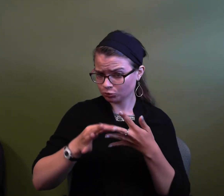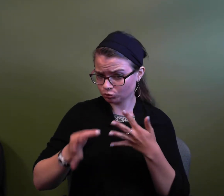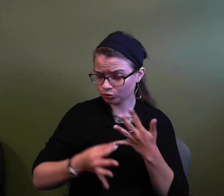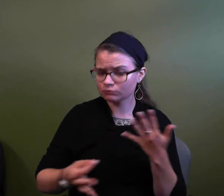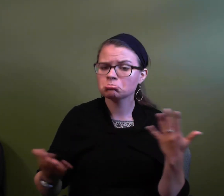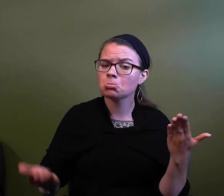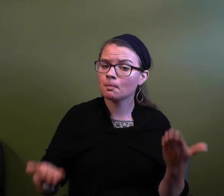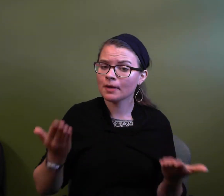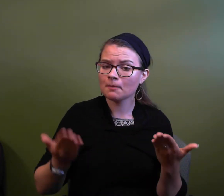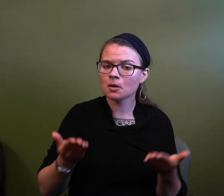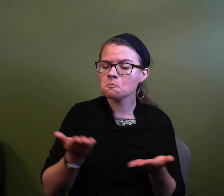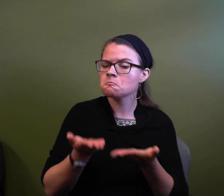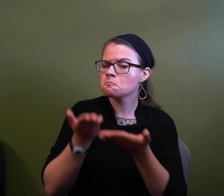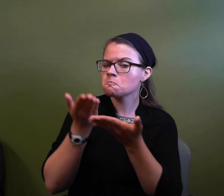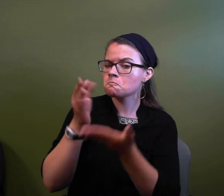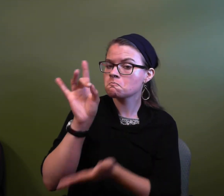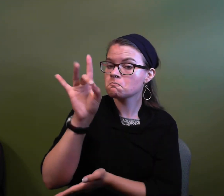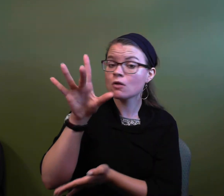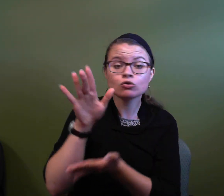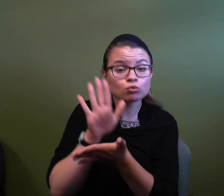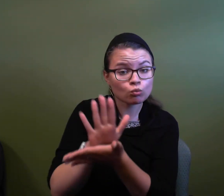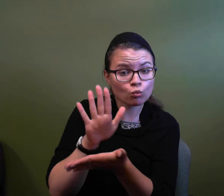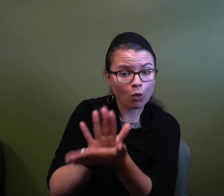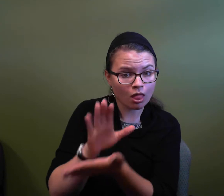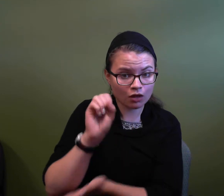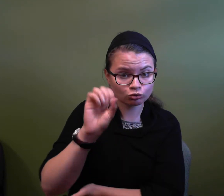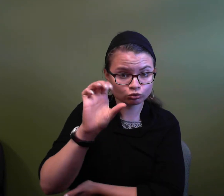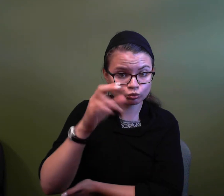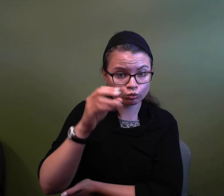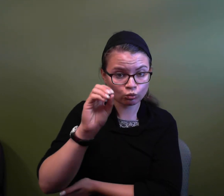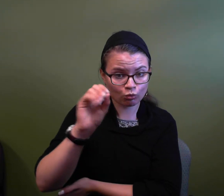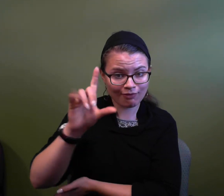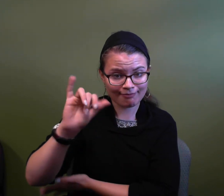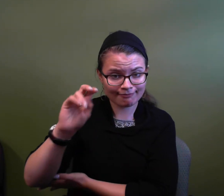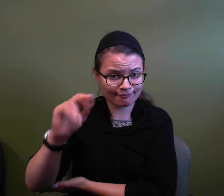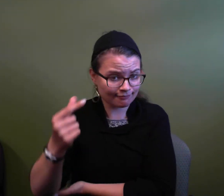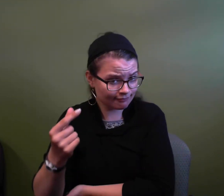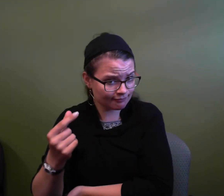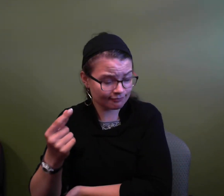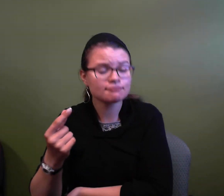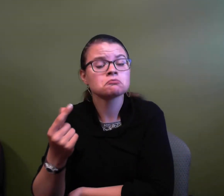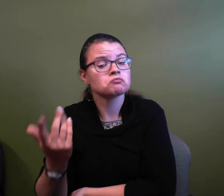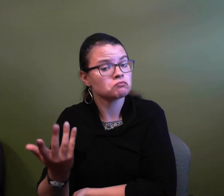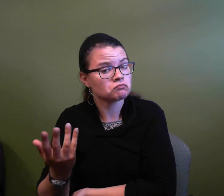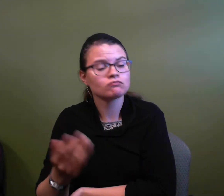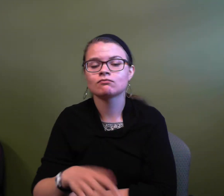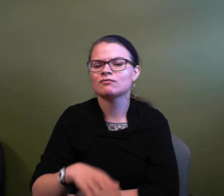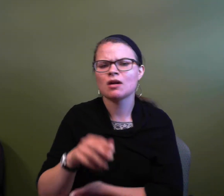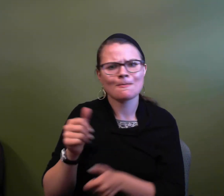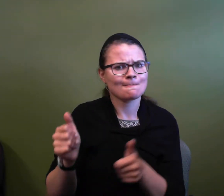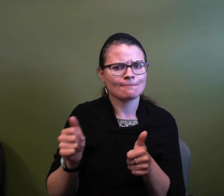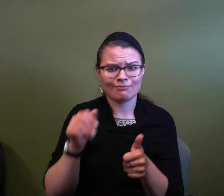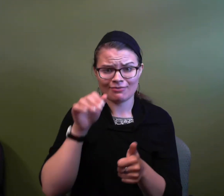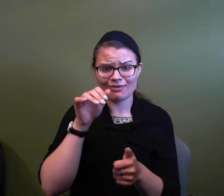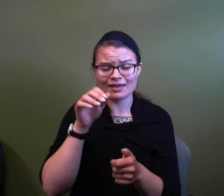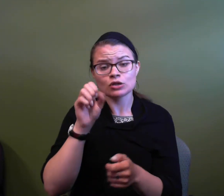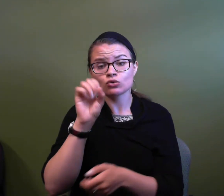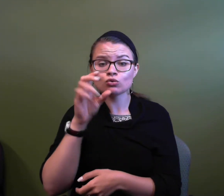be schooling. Okay, so we could change this word to schooling. Schooling is the single most important factor in the development of a